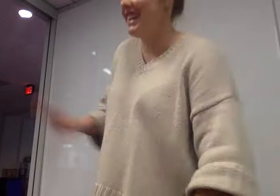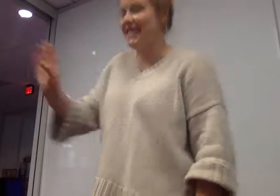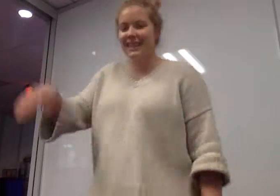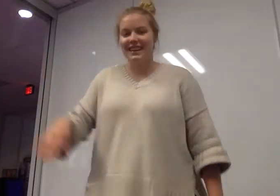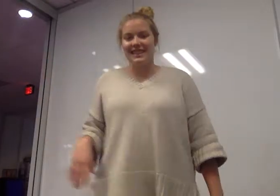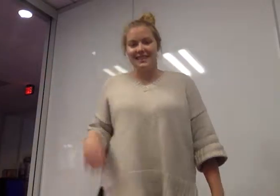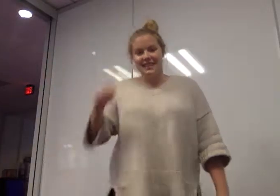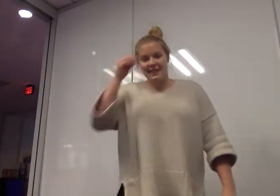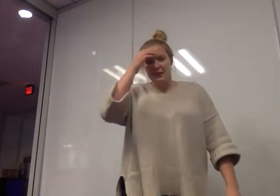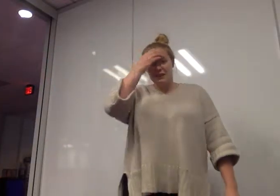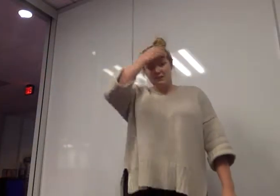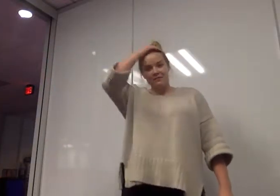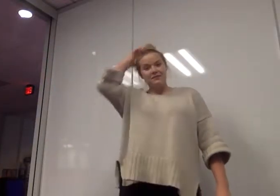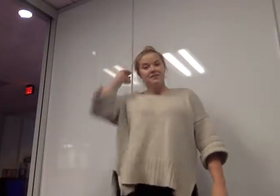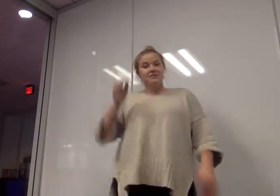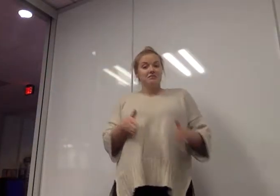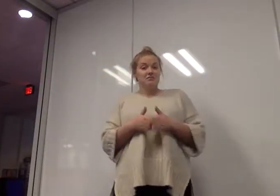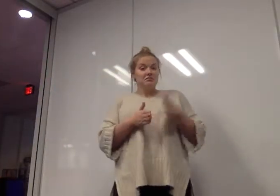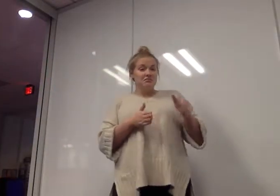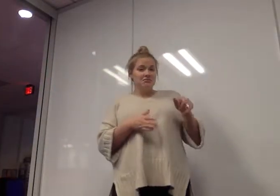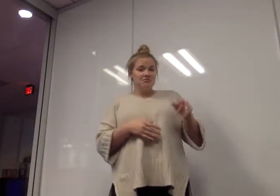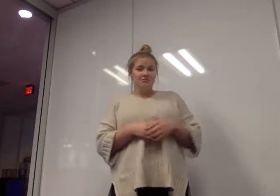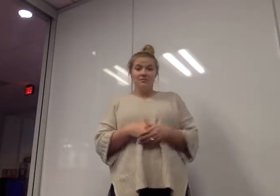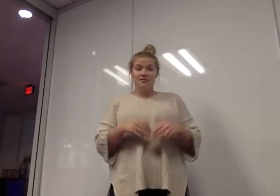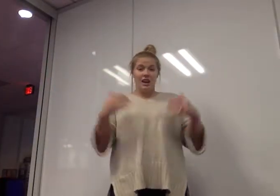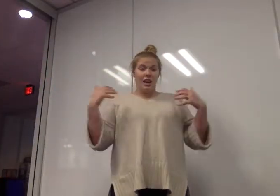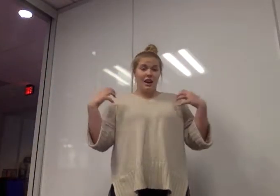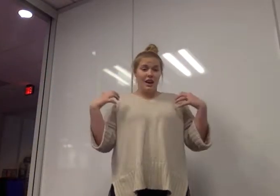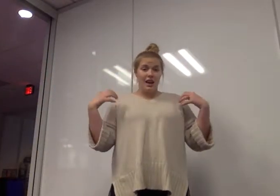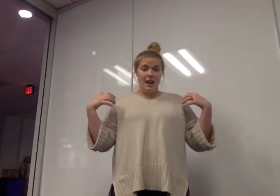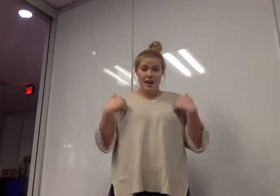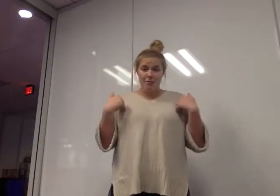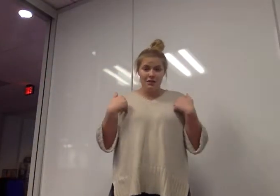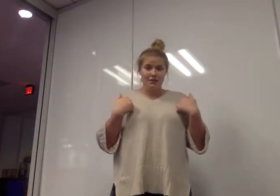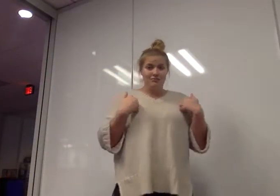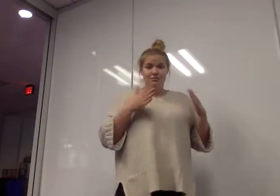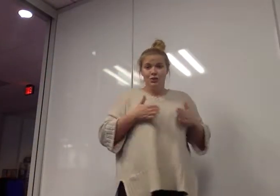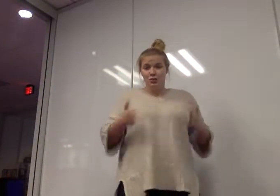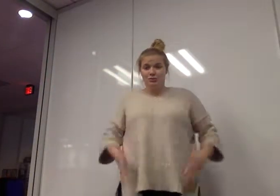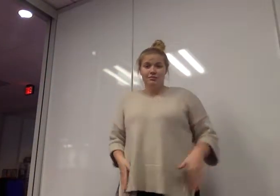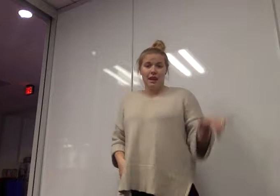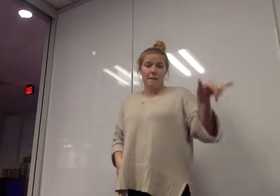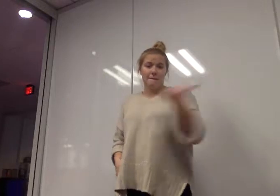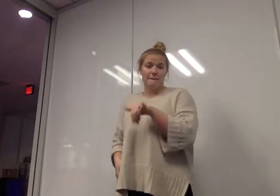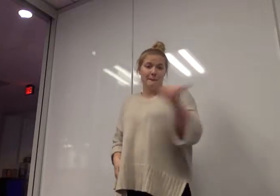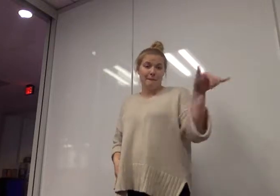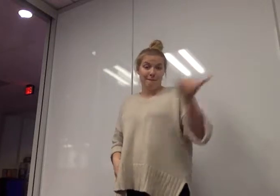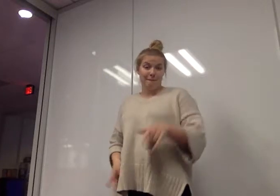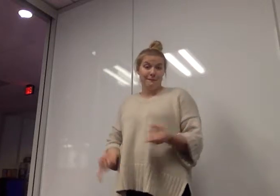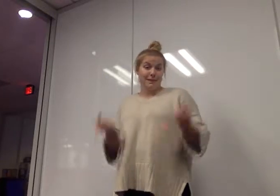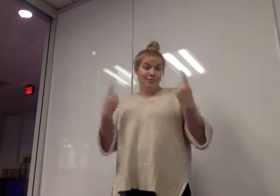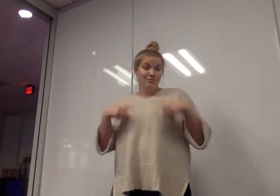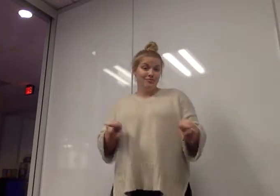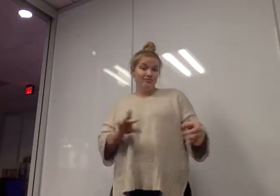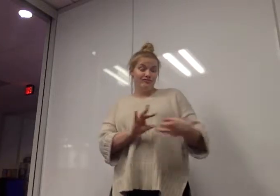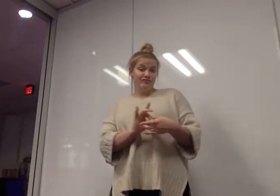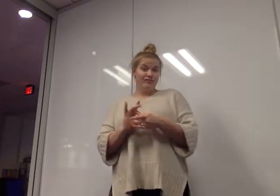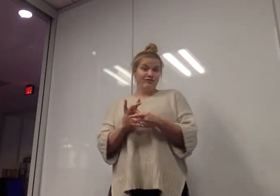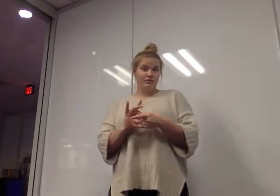I like person next to us. So again, both animals and humans do the same thing. And this is what happens when you put together high and